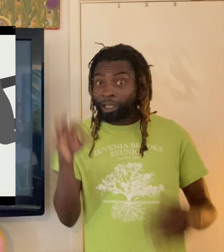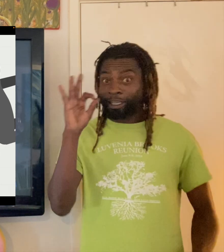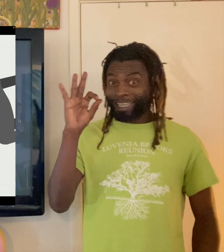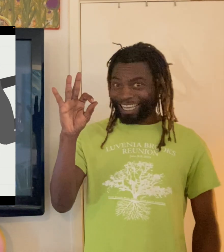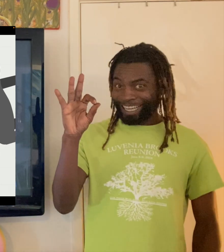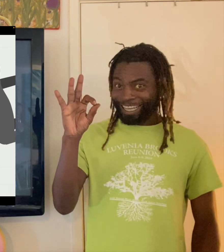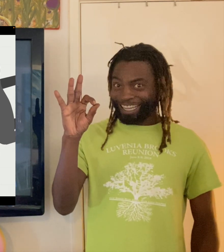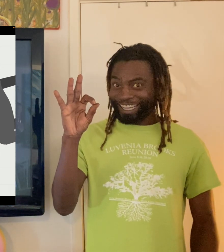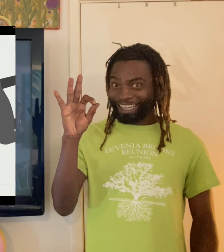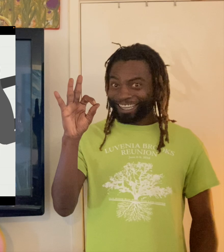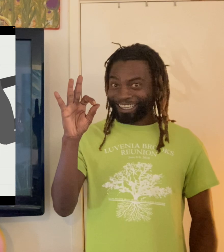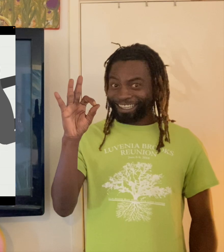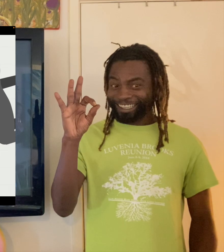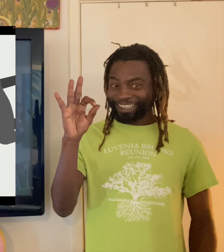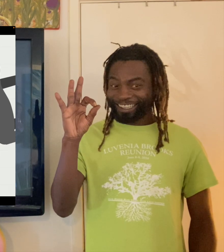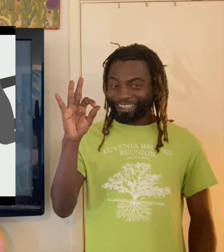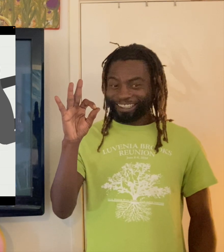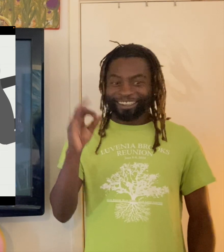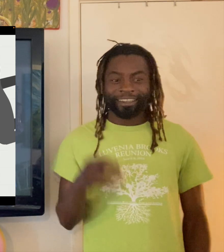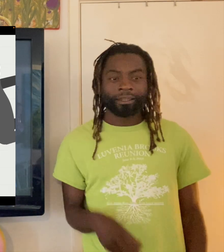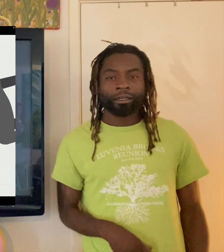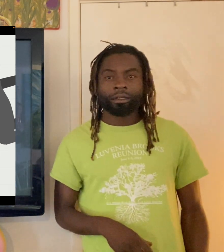That's right, 9 donuts.